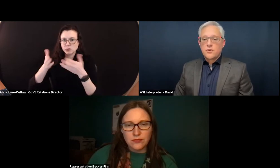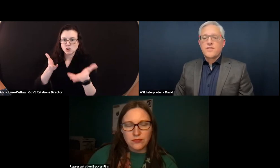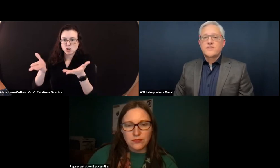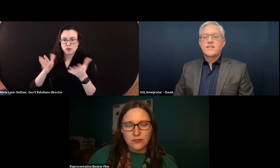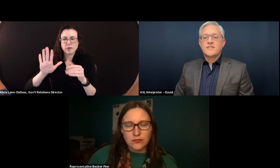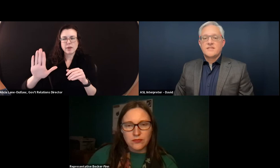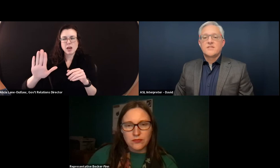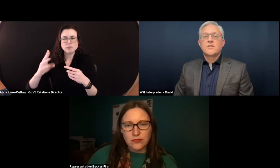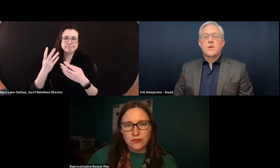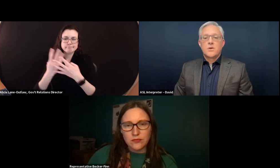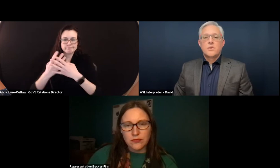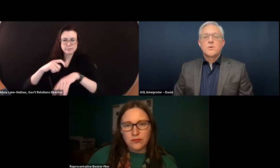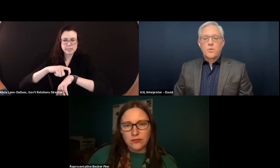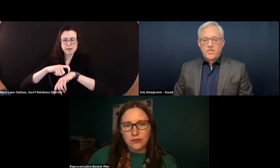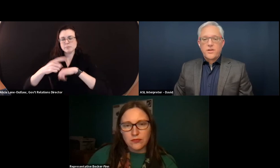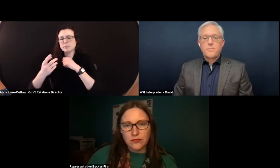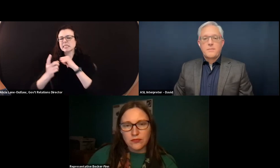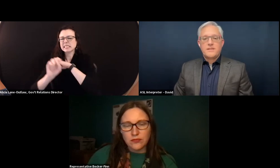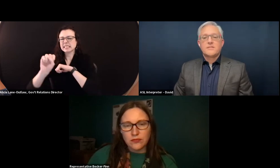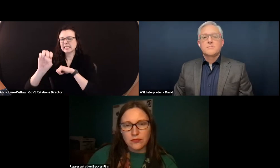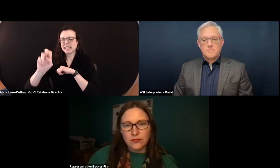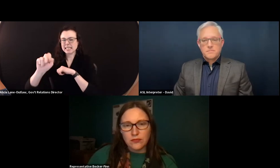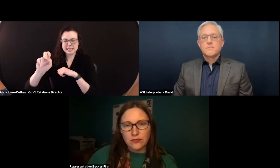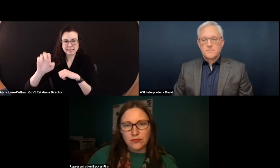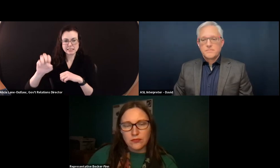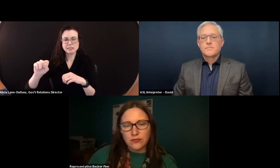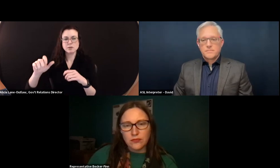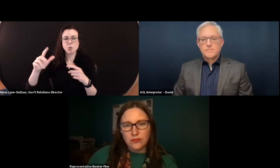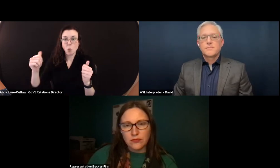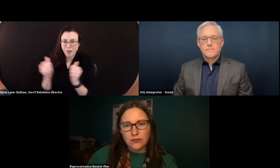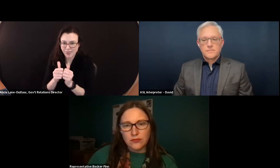to serve their sentences with their babies.